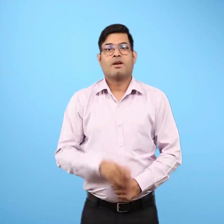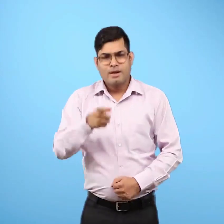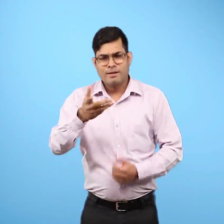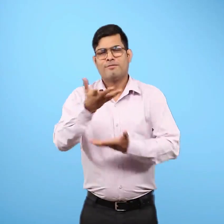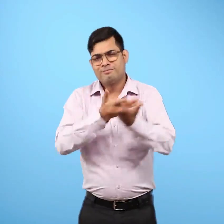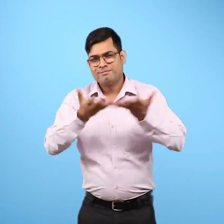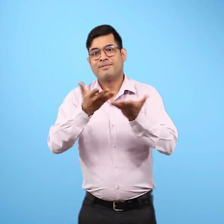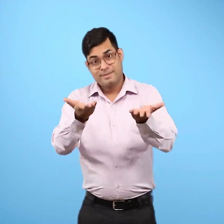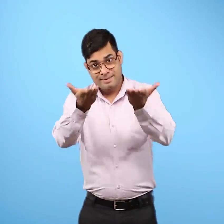Discuss.